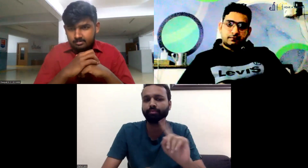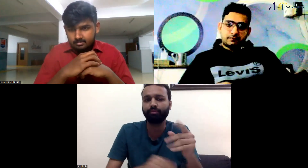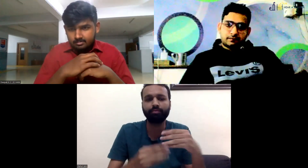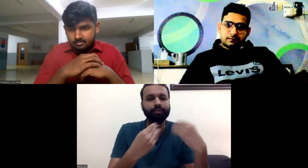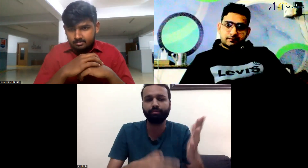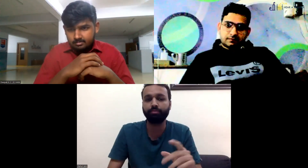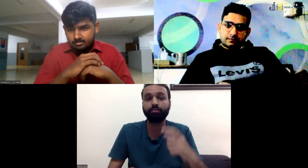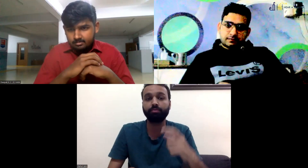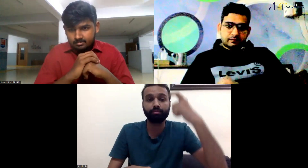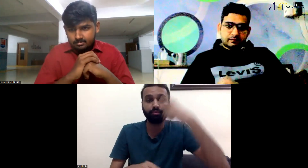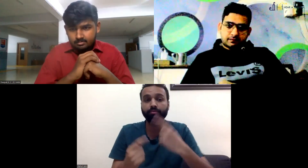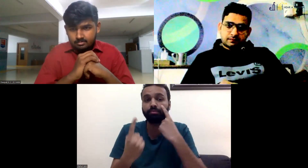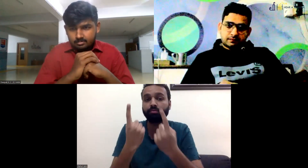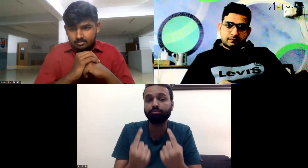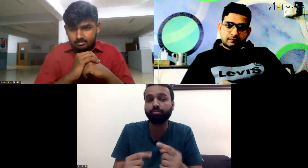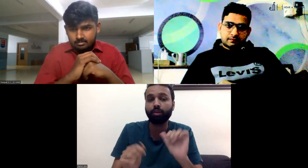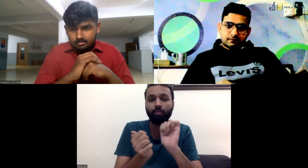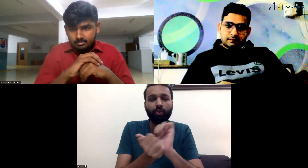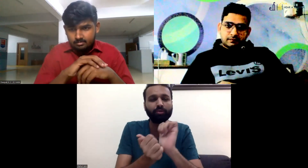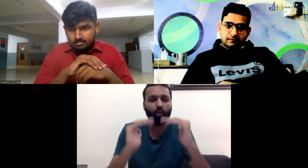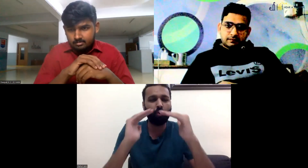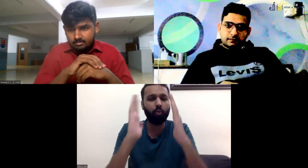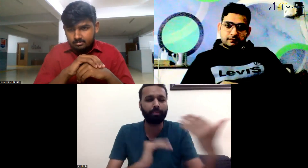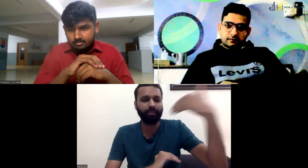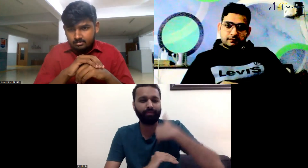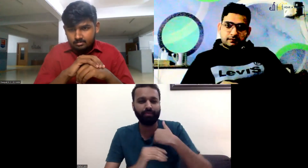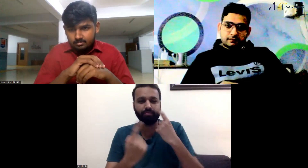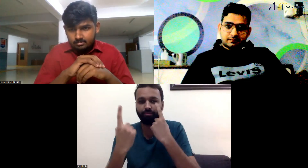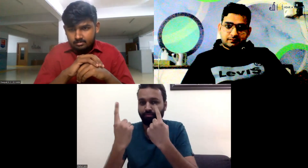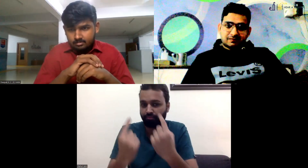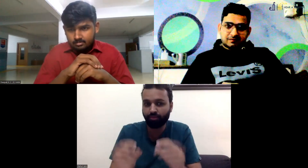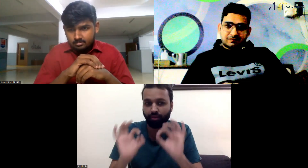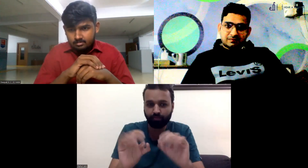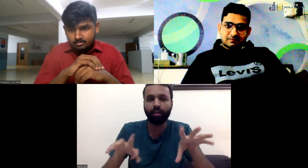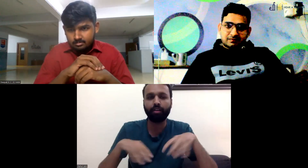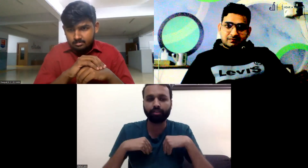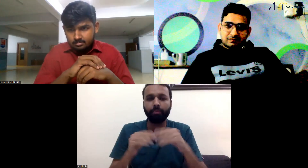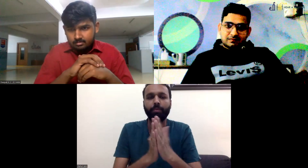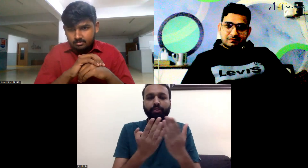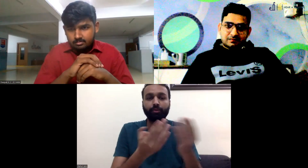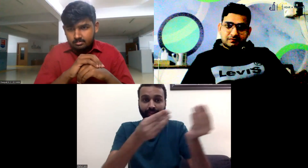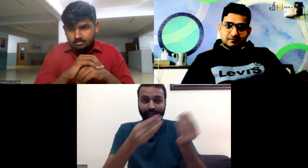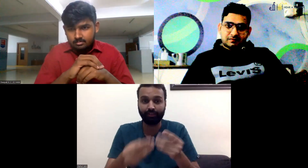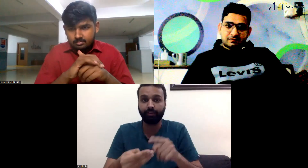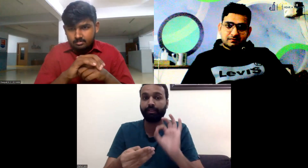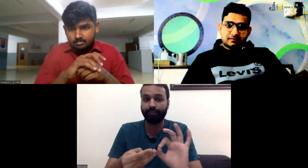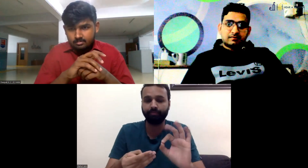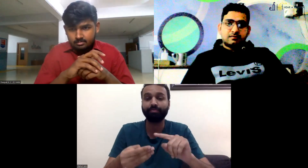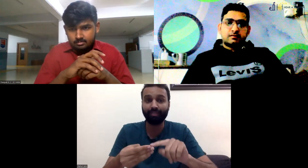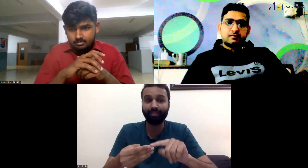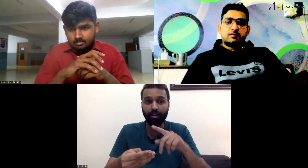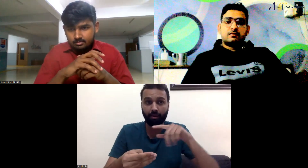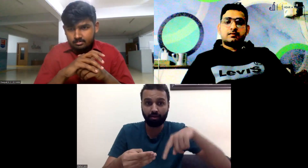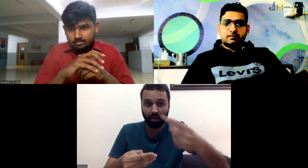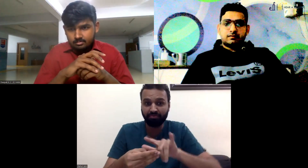crime, and if you have, you can very easily leave the country. That's why uh, you are not given a